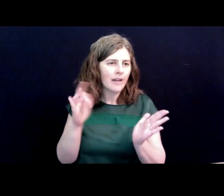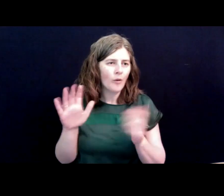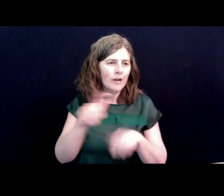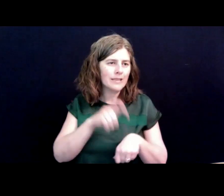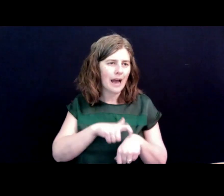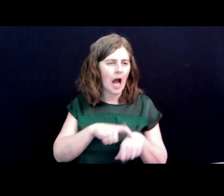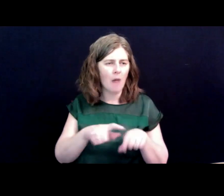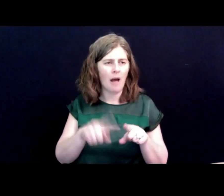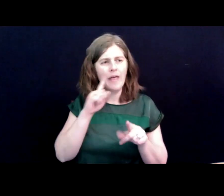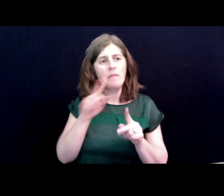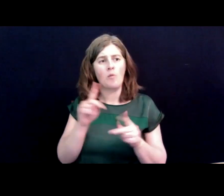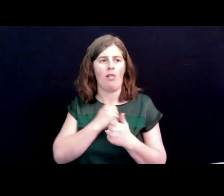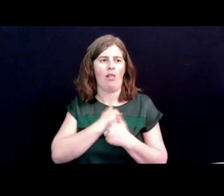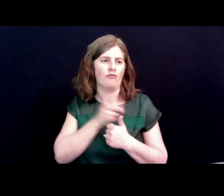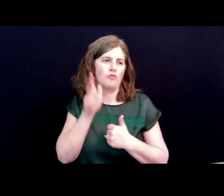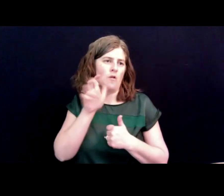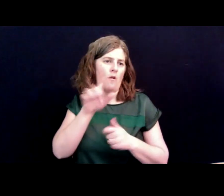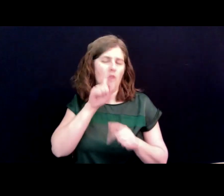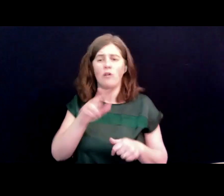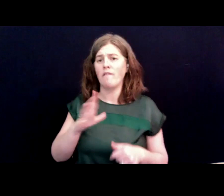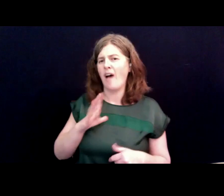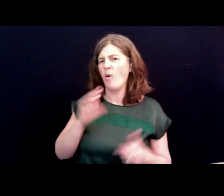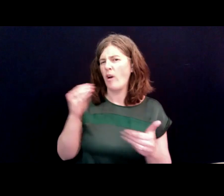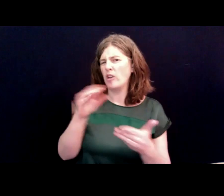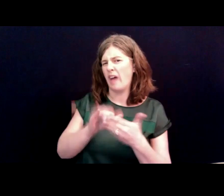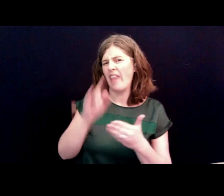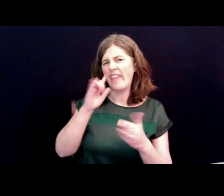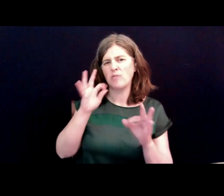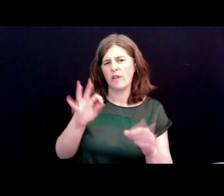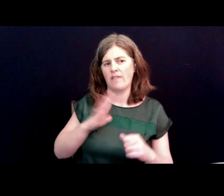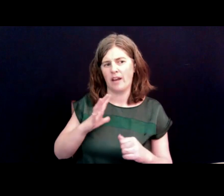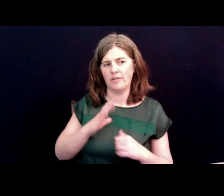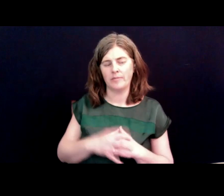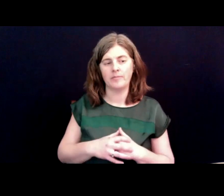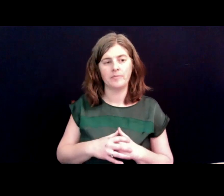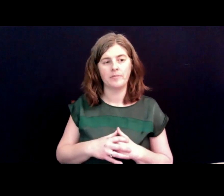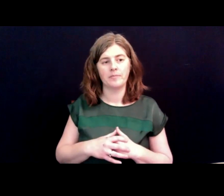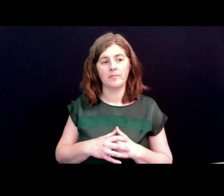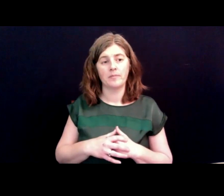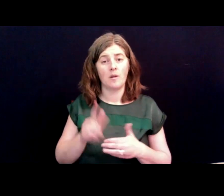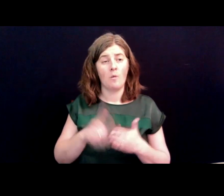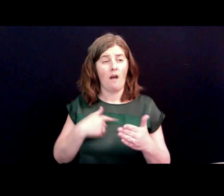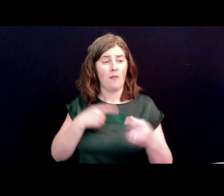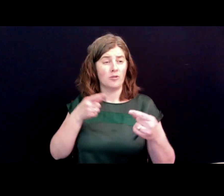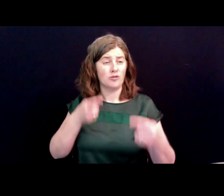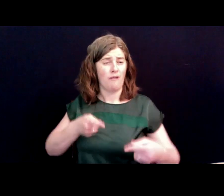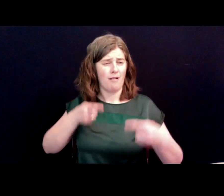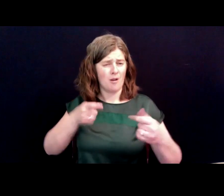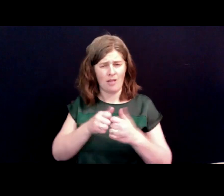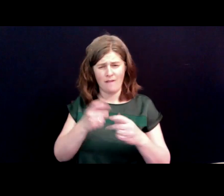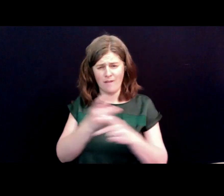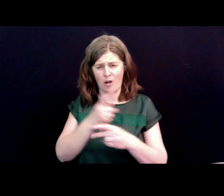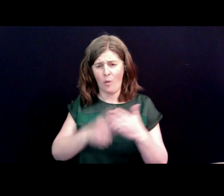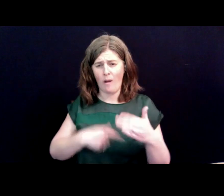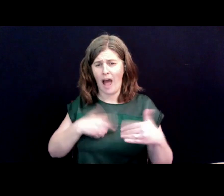I think people would love to hear. Yeah, you bet. Let's do that. I think that's perfectly fine. So what I'm struggling with is figuring out what I've answered and